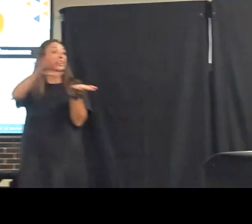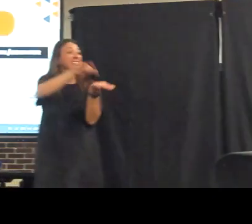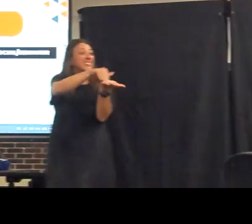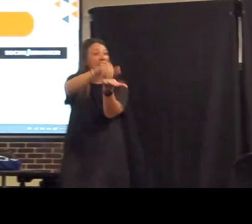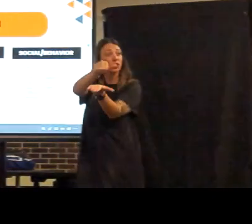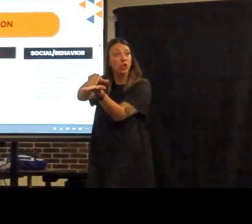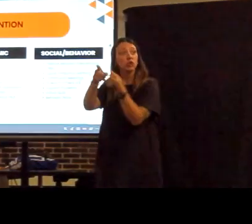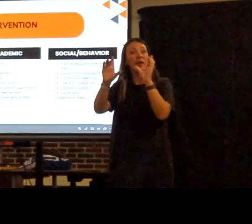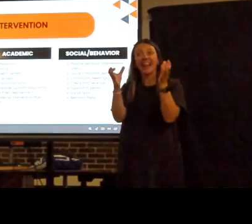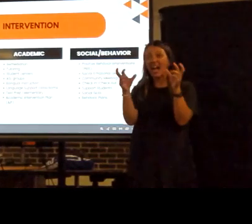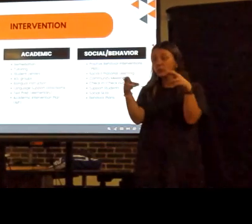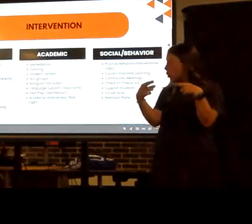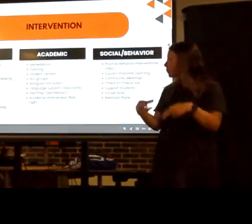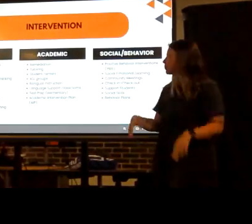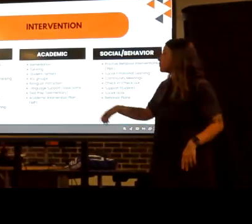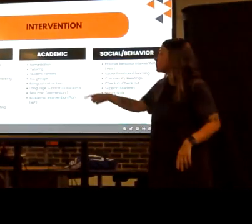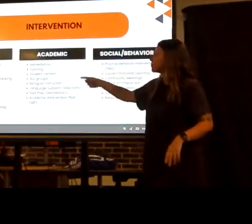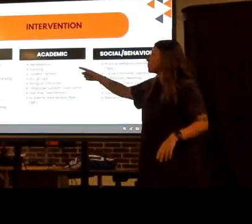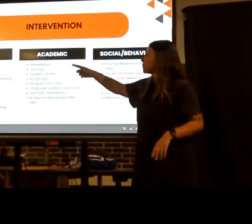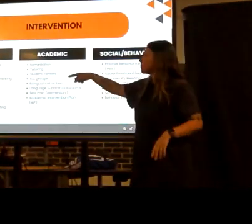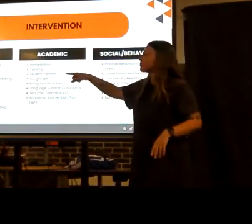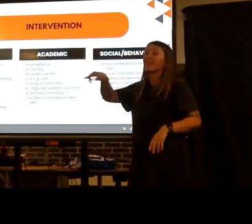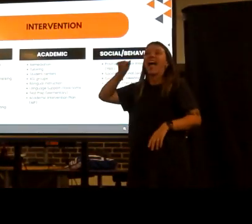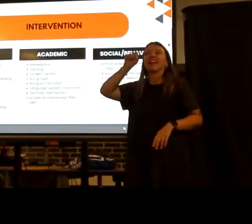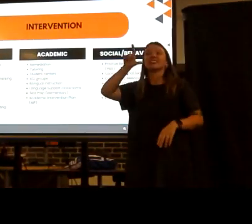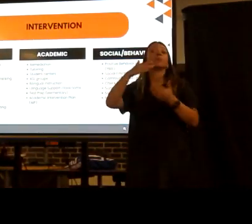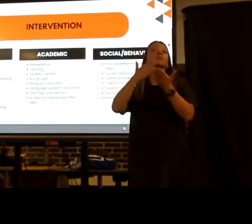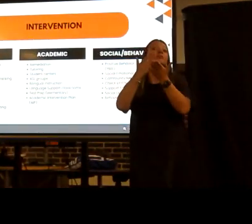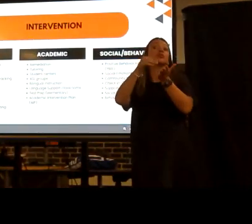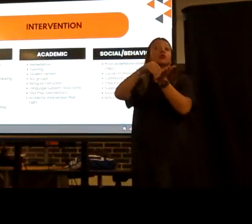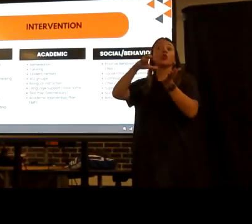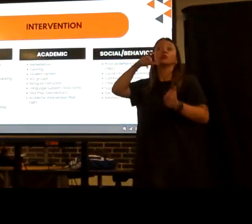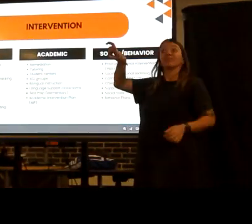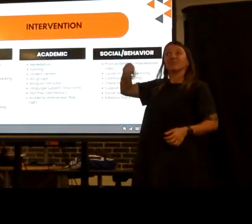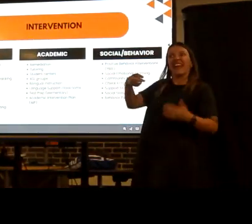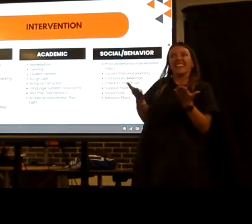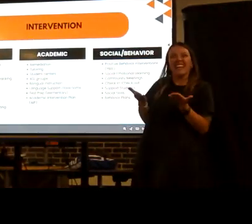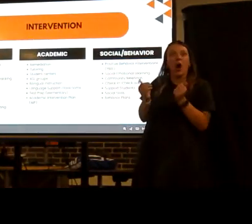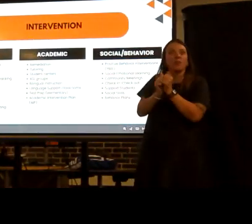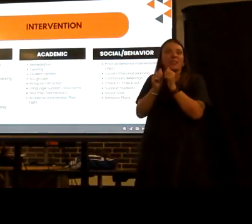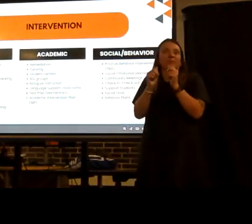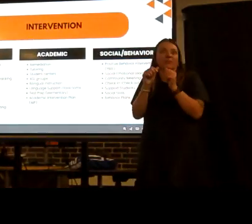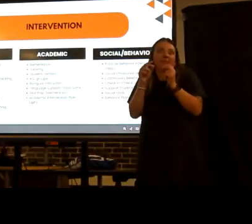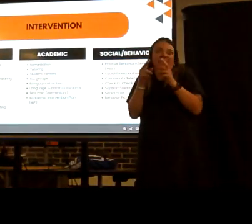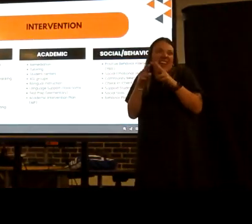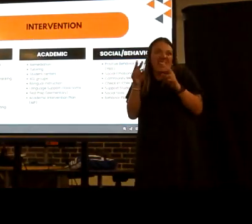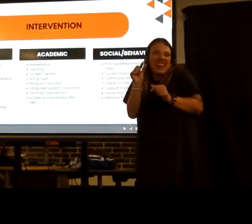tutoring, student centers, ASL groups.